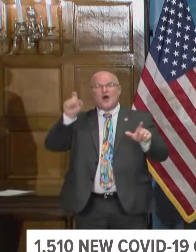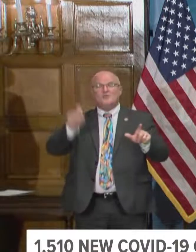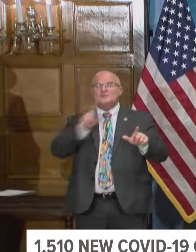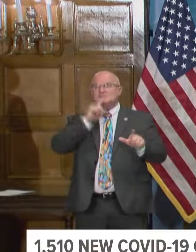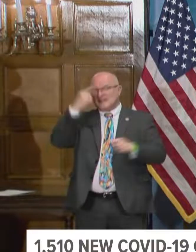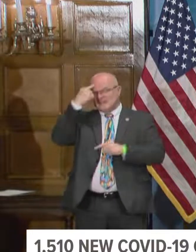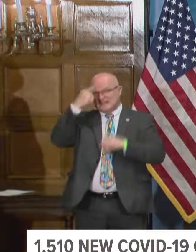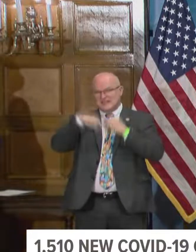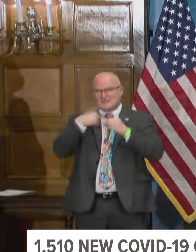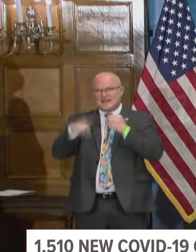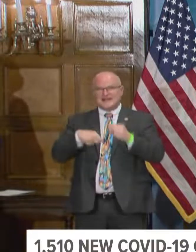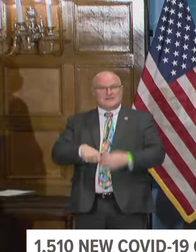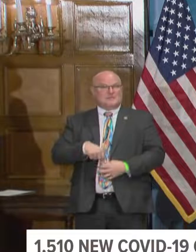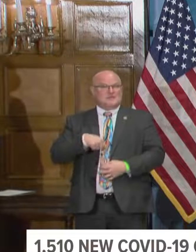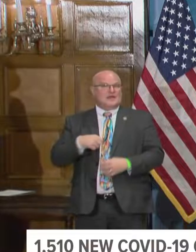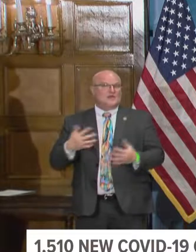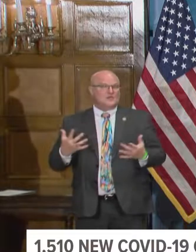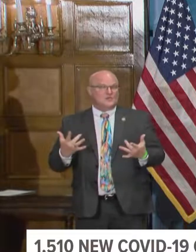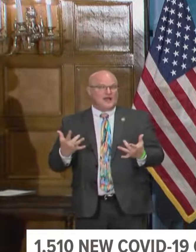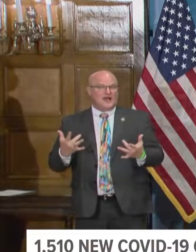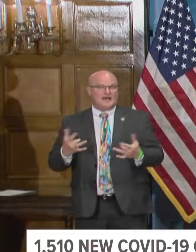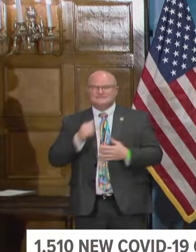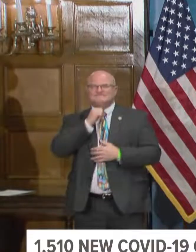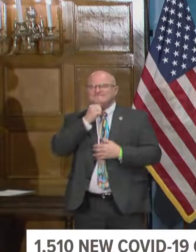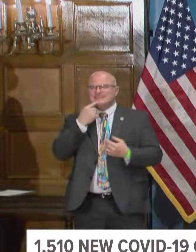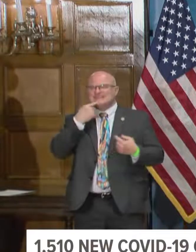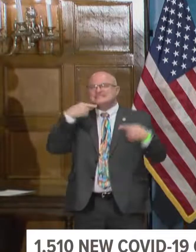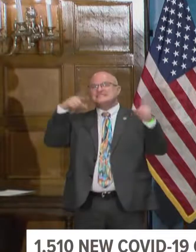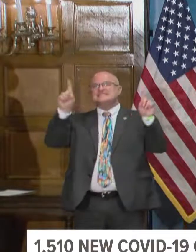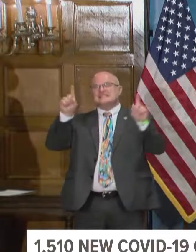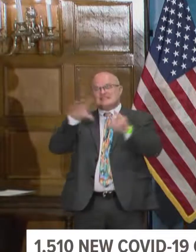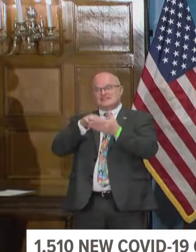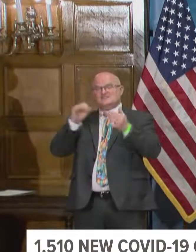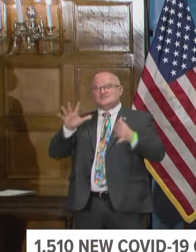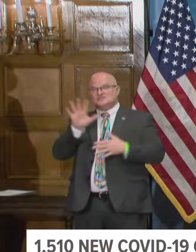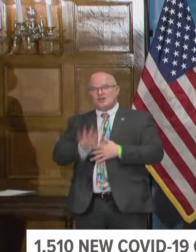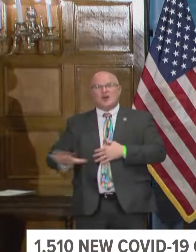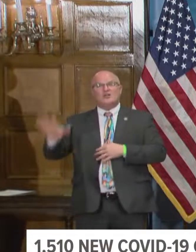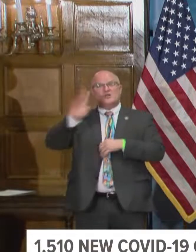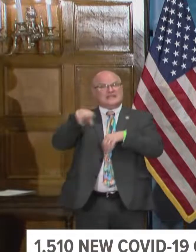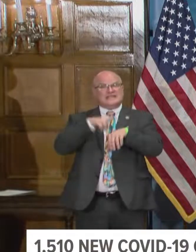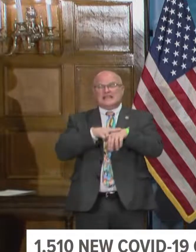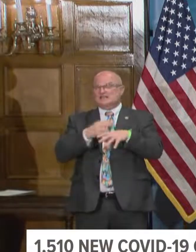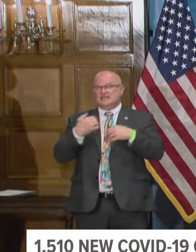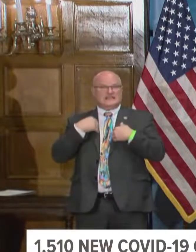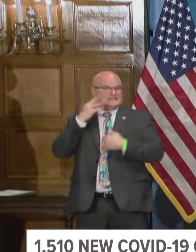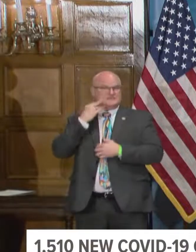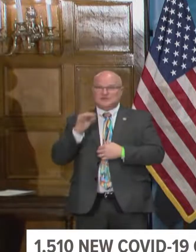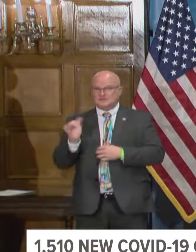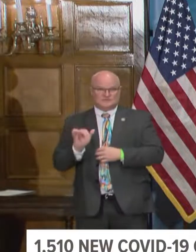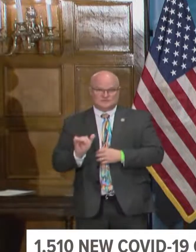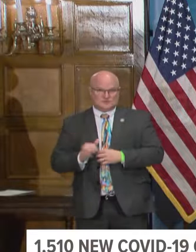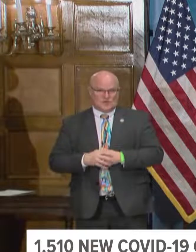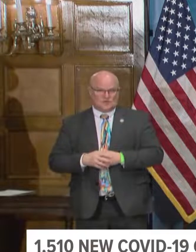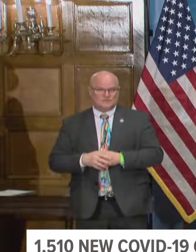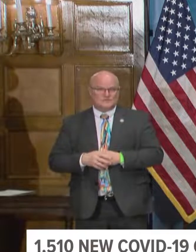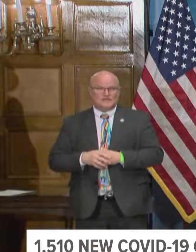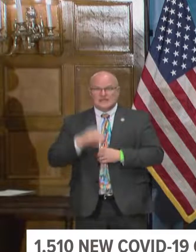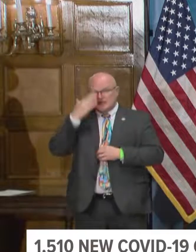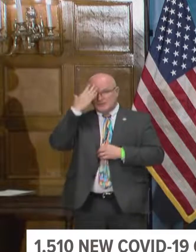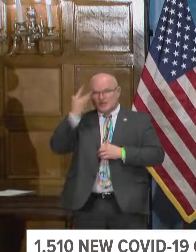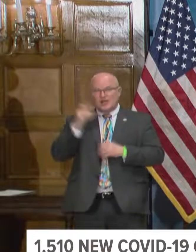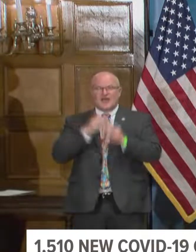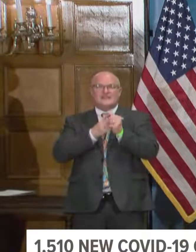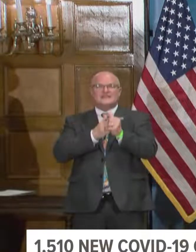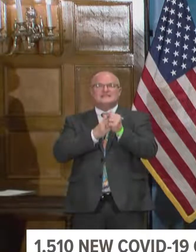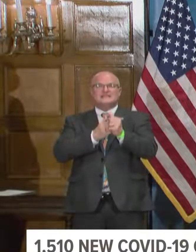and be proud of, because it's not a success that students all across the nation are getting to experience. It's because of the